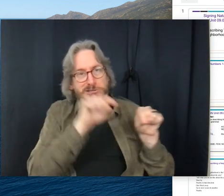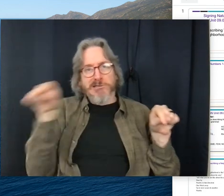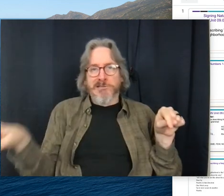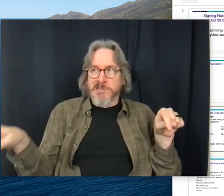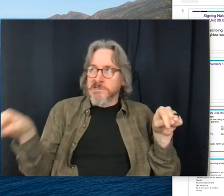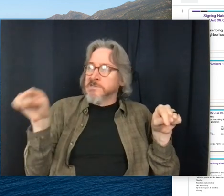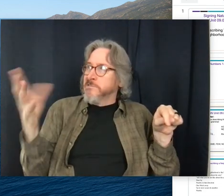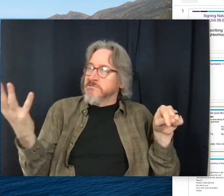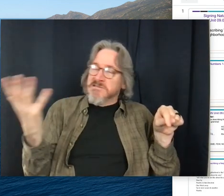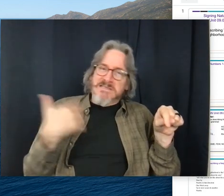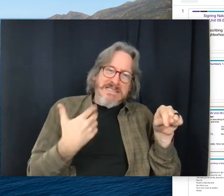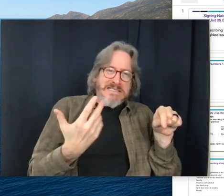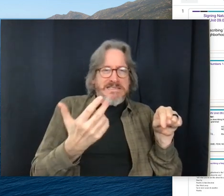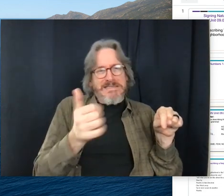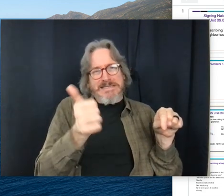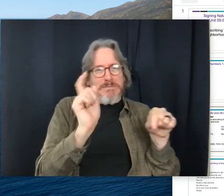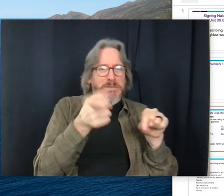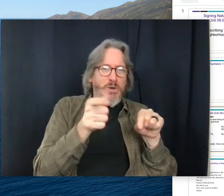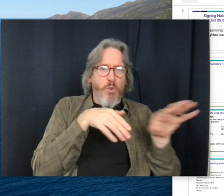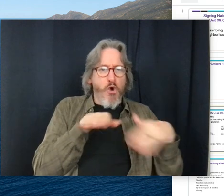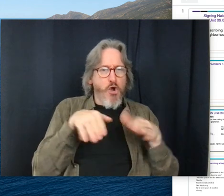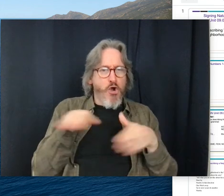class.